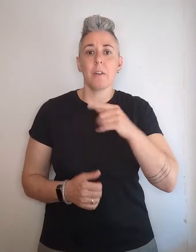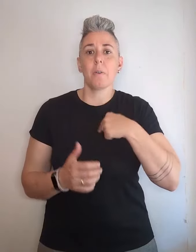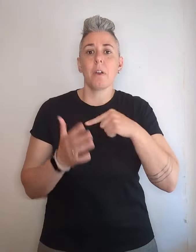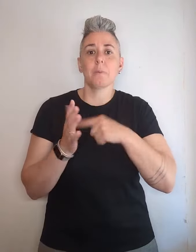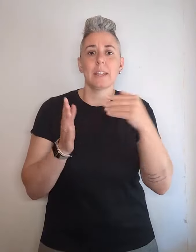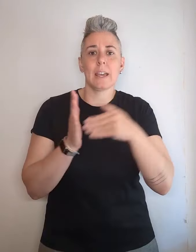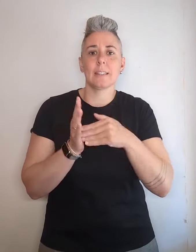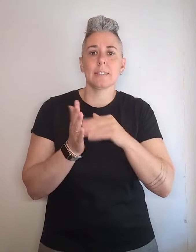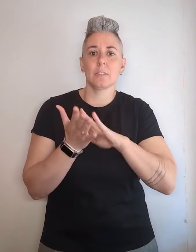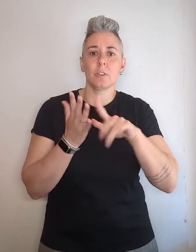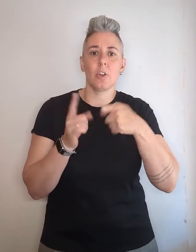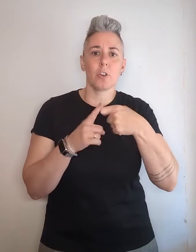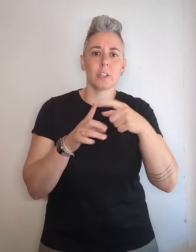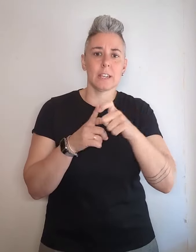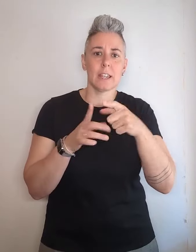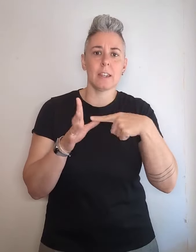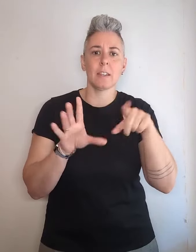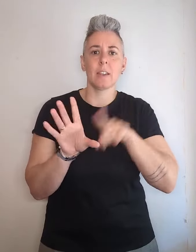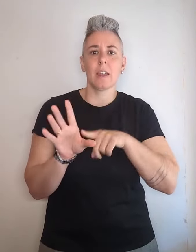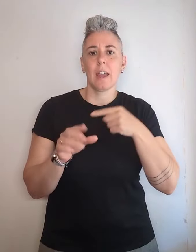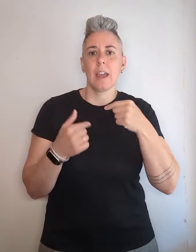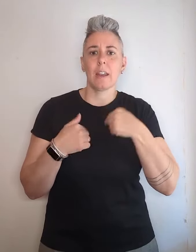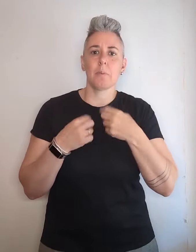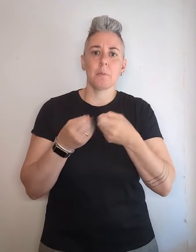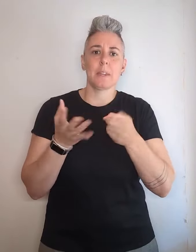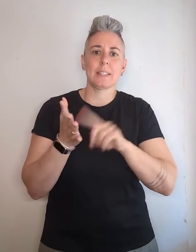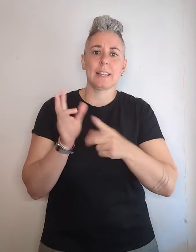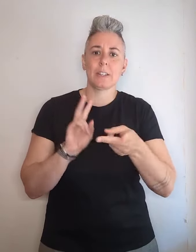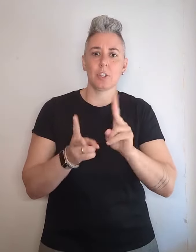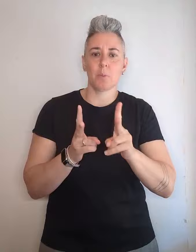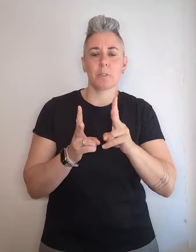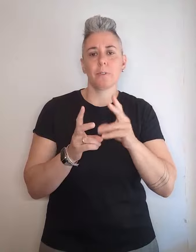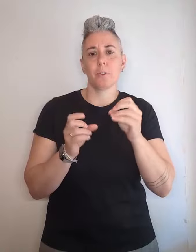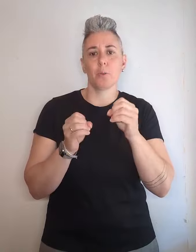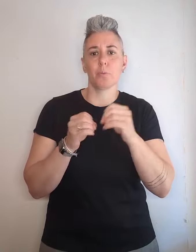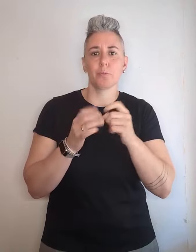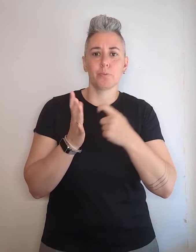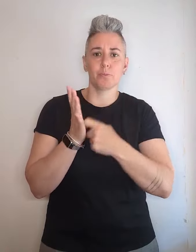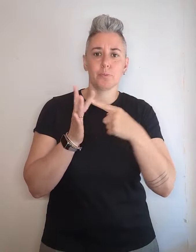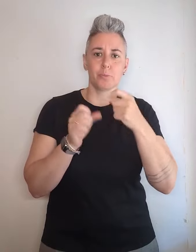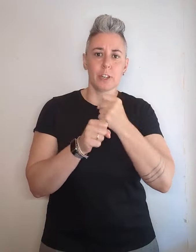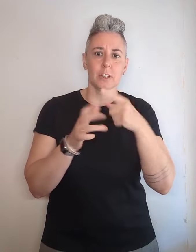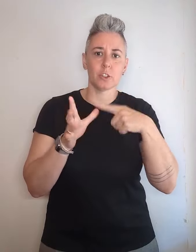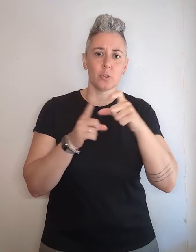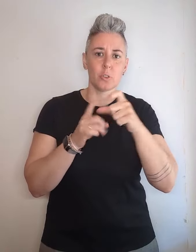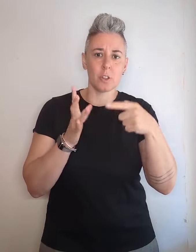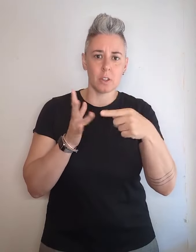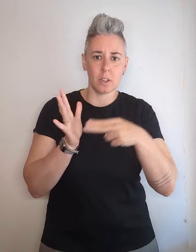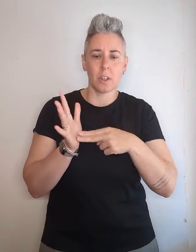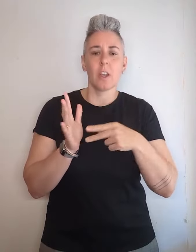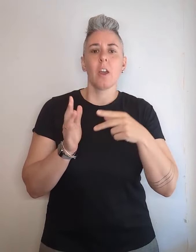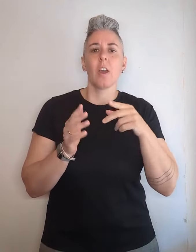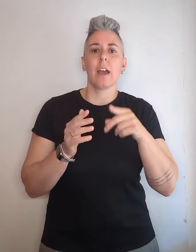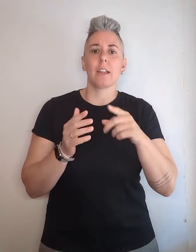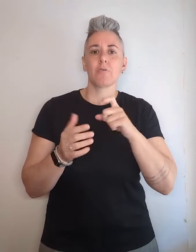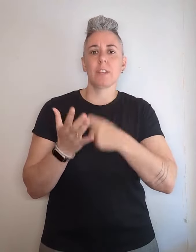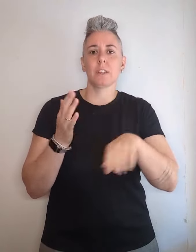Hello, I'm Tues, Hockaday, and I'm the BSL interpreter for Brigadoon at Regent's